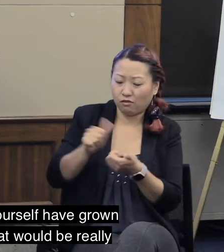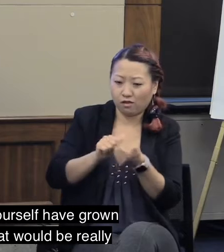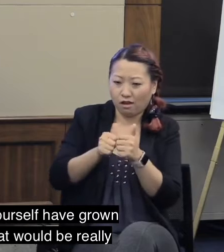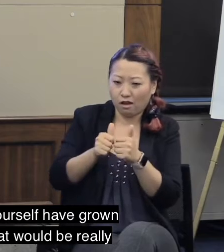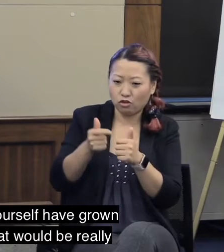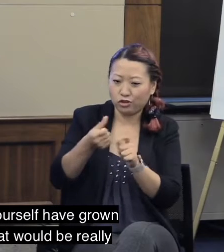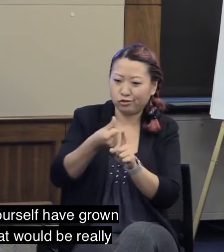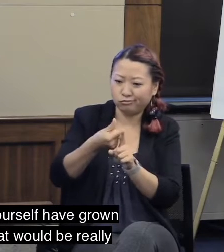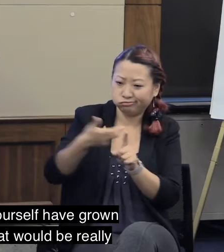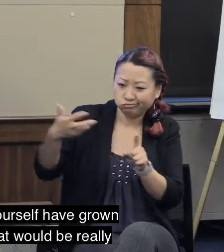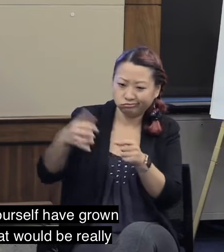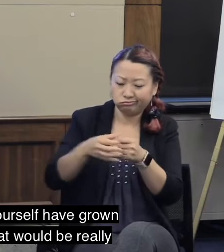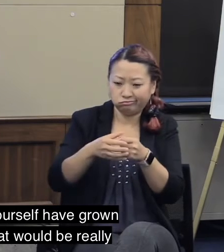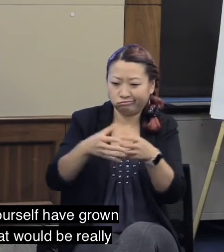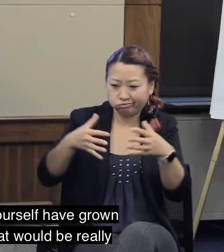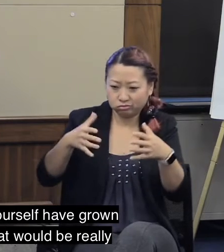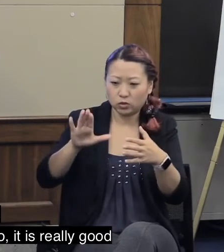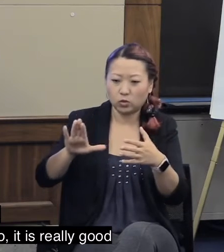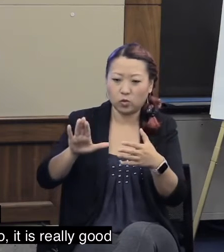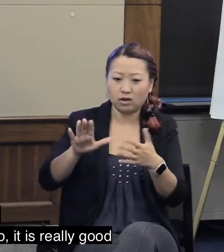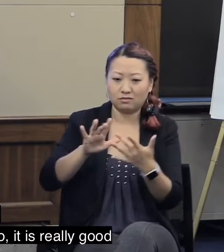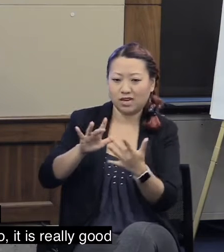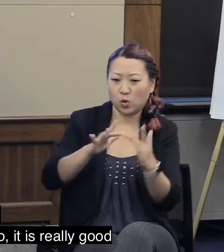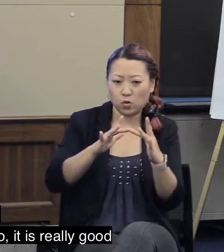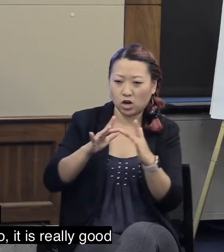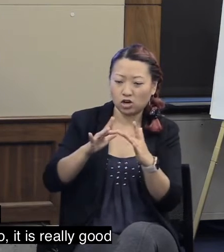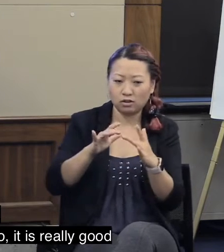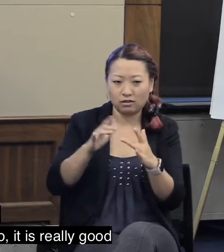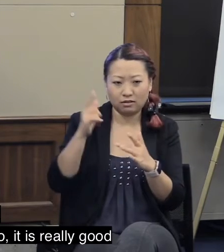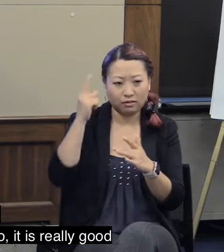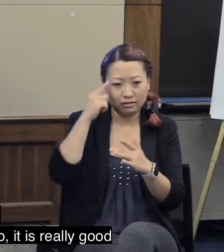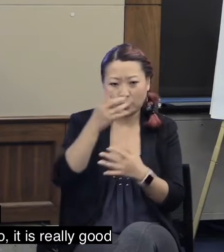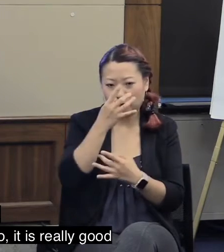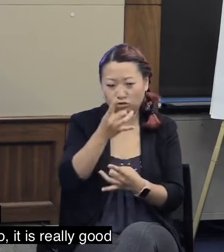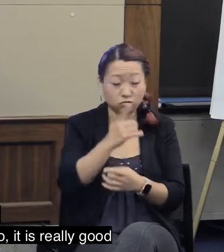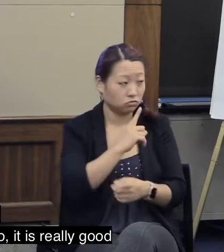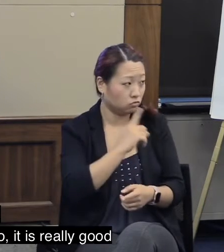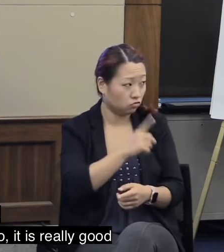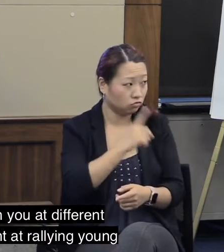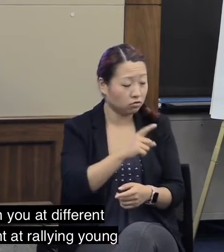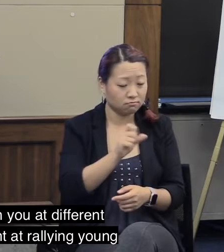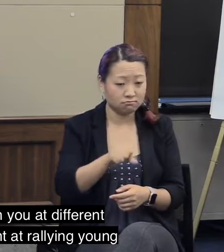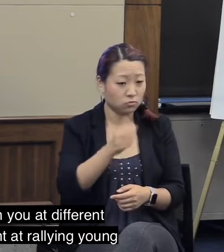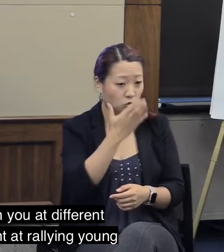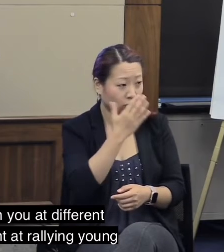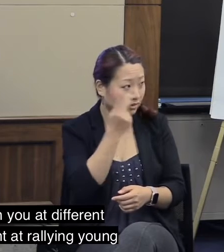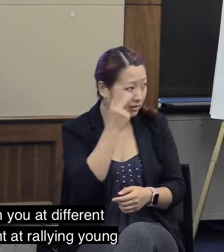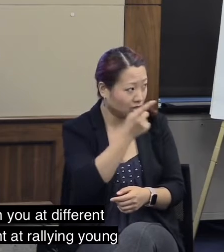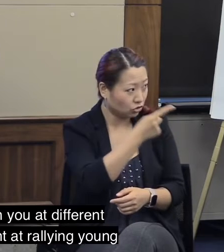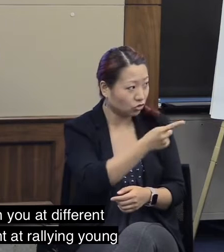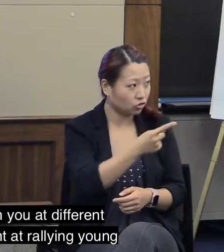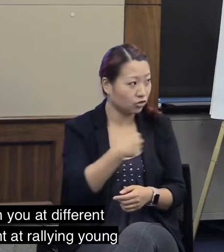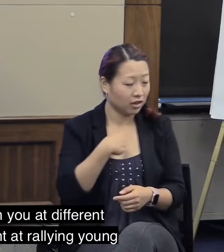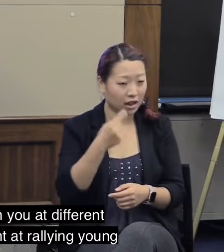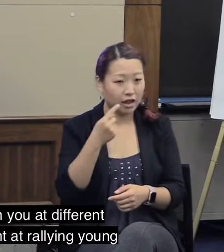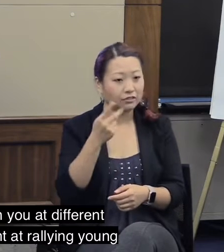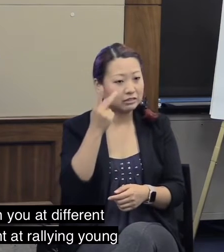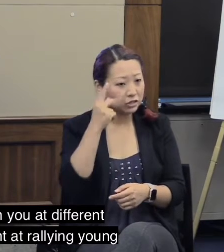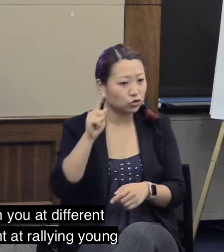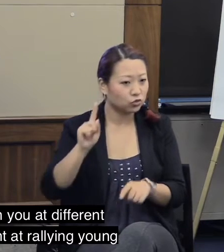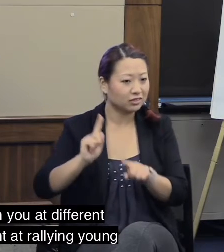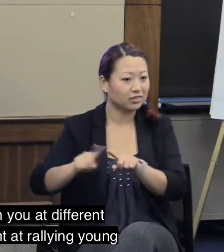your own network, I think would be really interesting. Sure. Thank you, Diego. And it is really good to see you, buddy. I've seen you at different events,